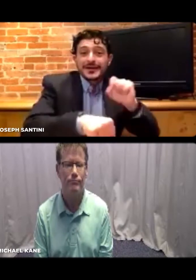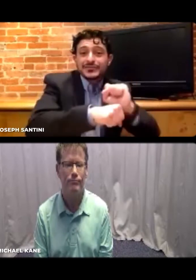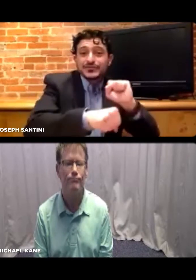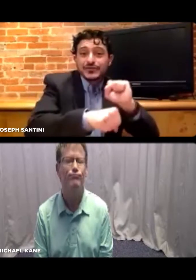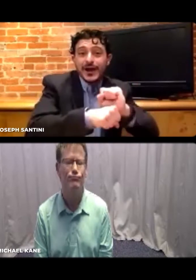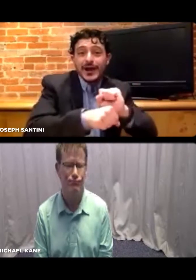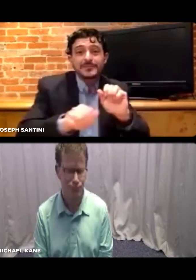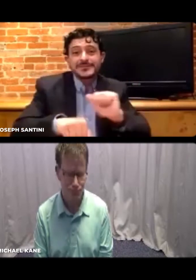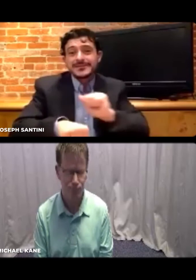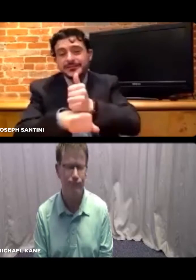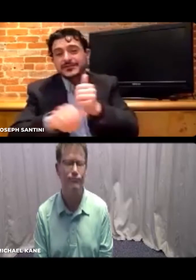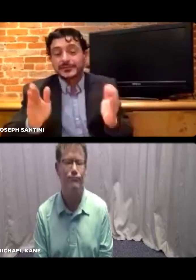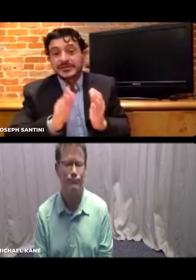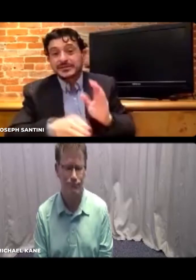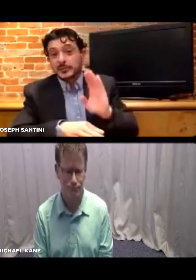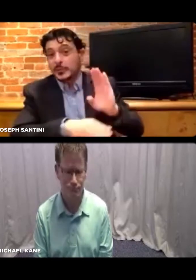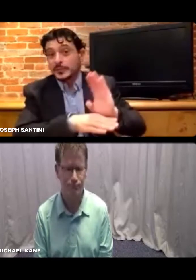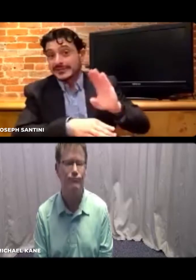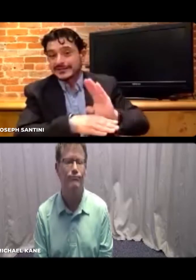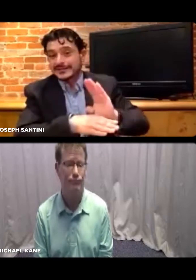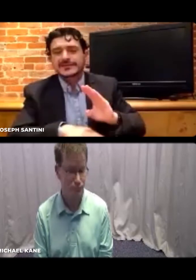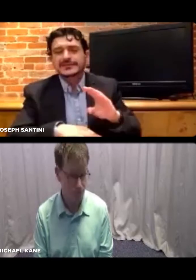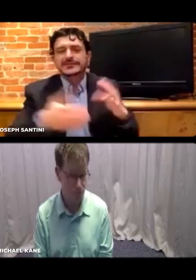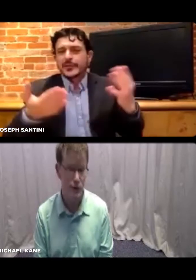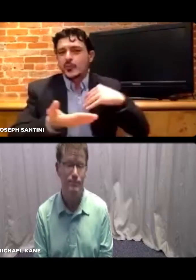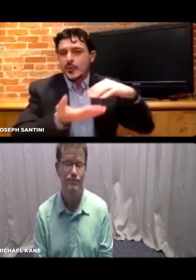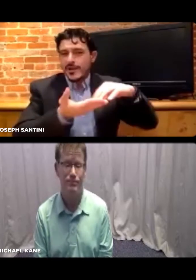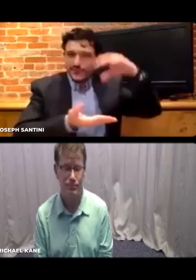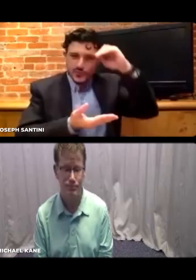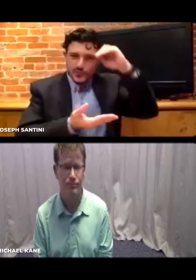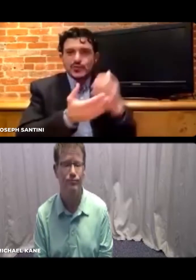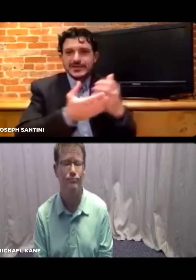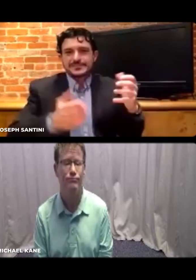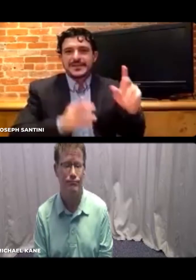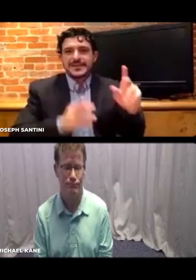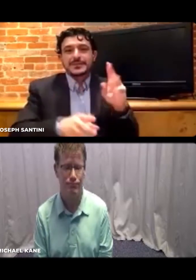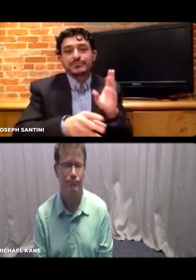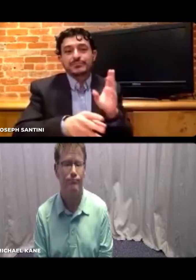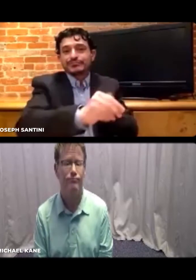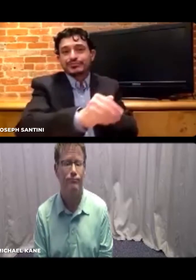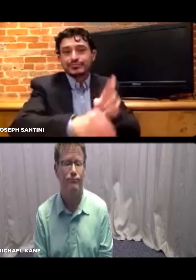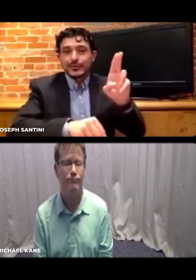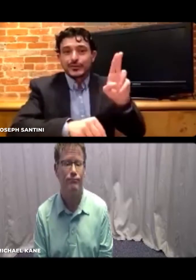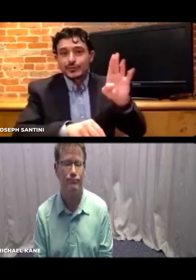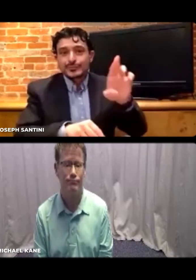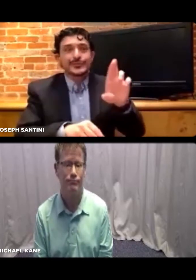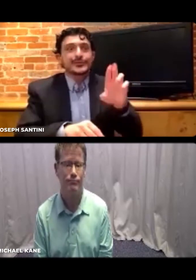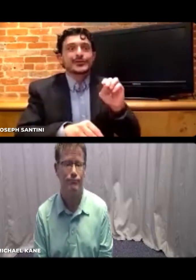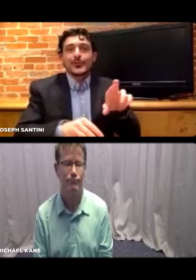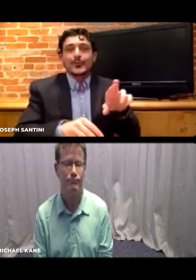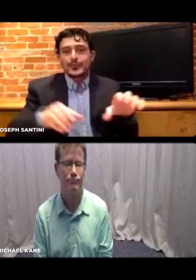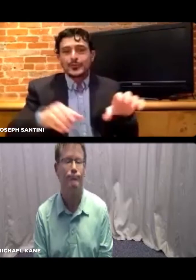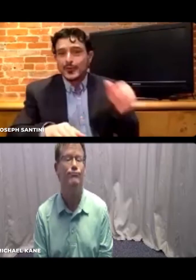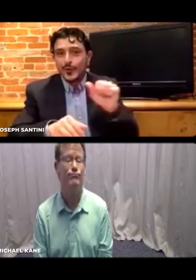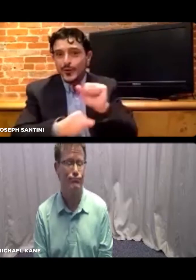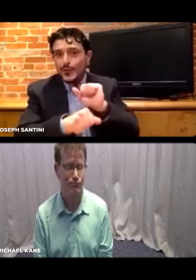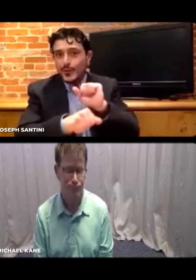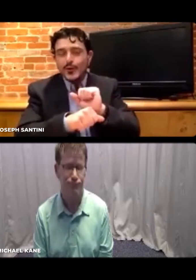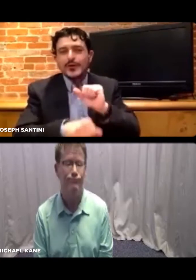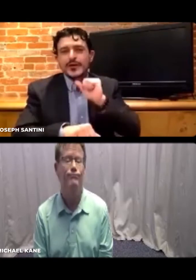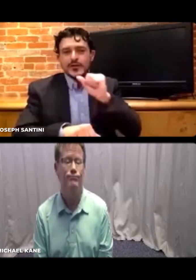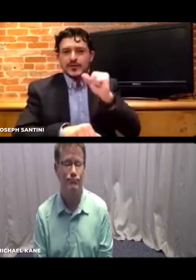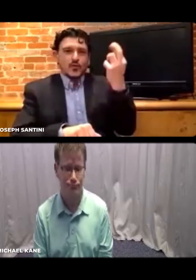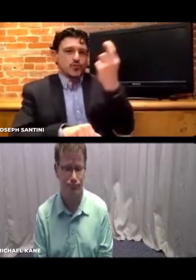or any e-jobs, and they're starting their own business and trying to be independent businesses working via Uber, and they